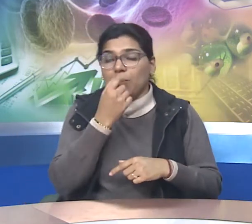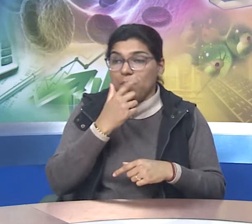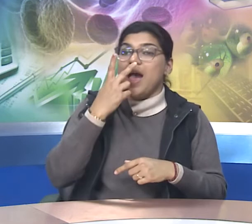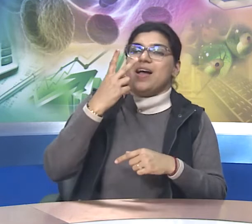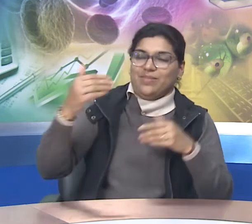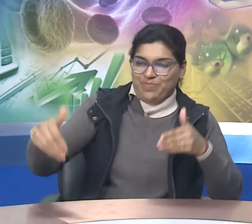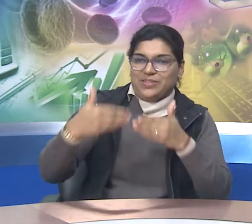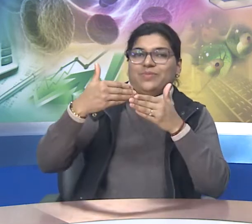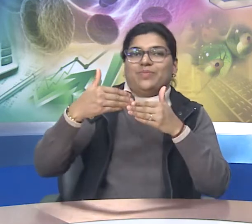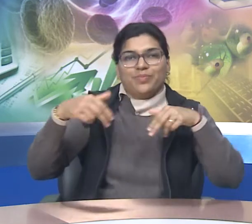said,